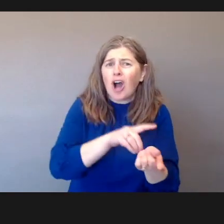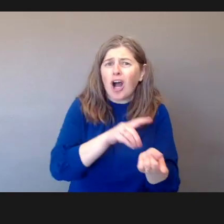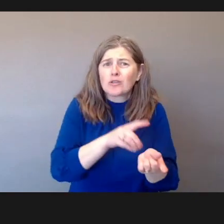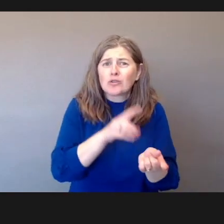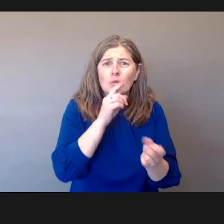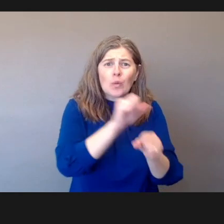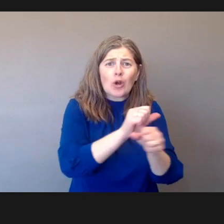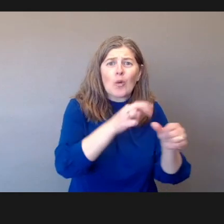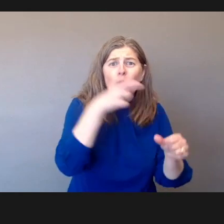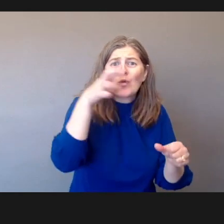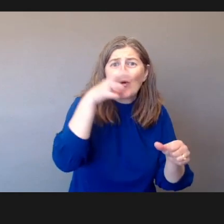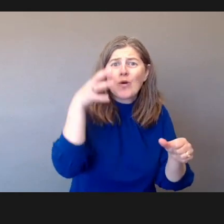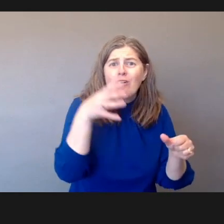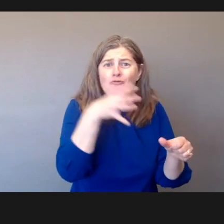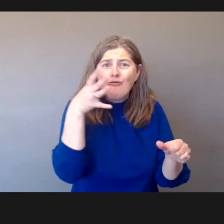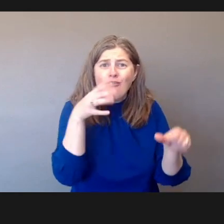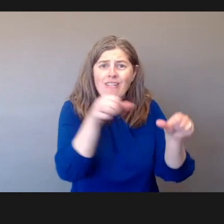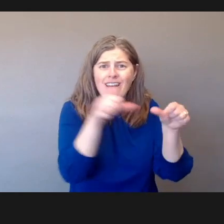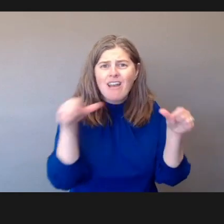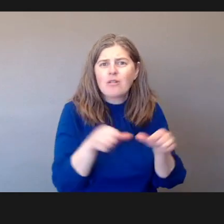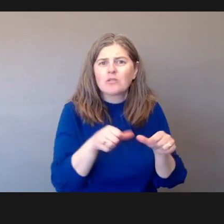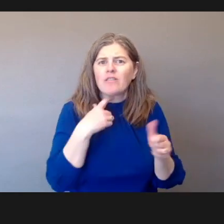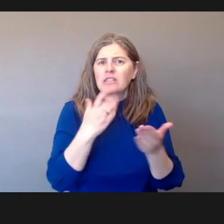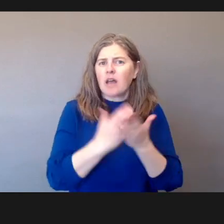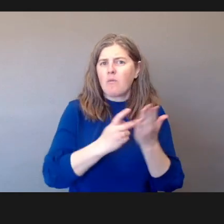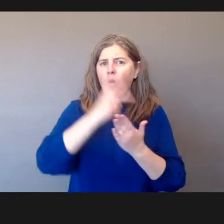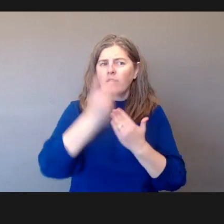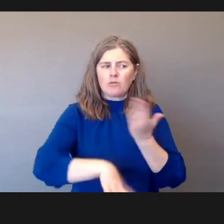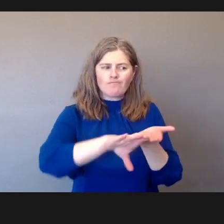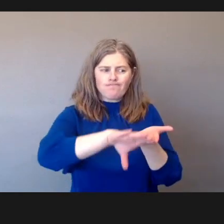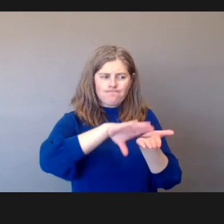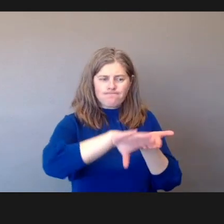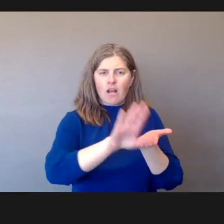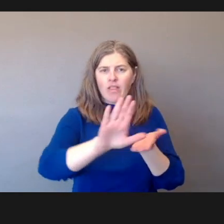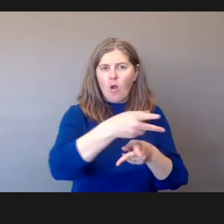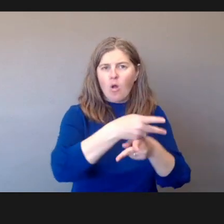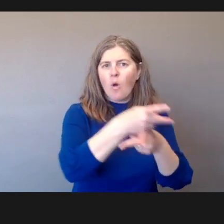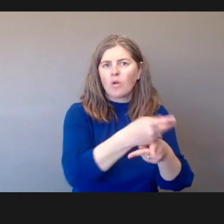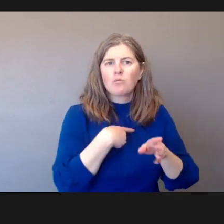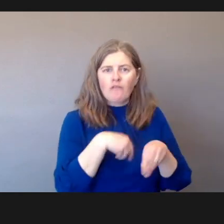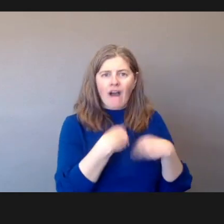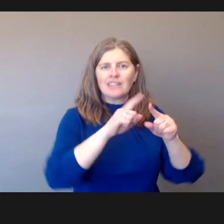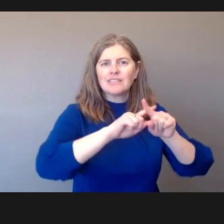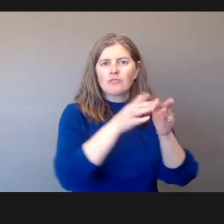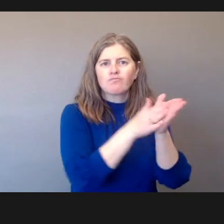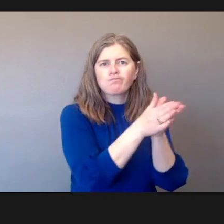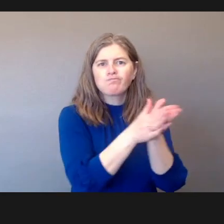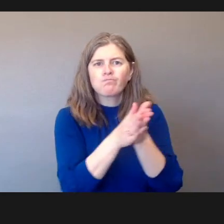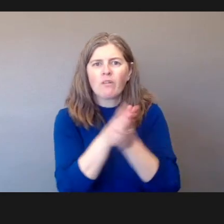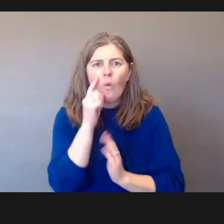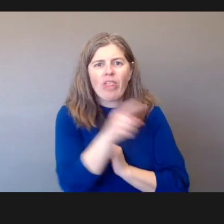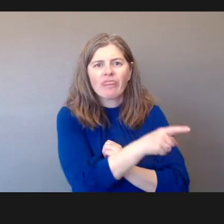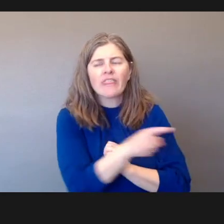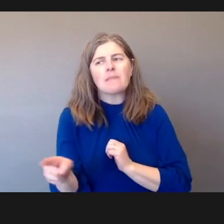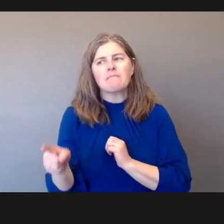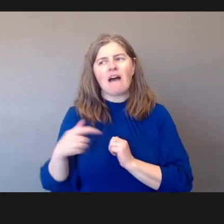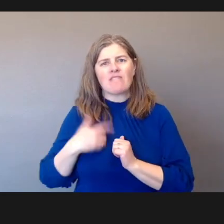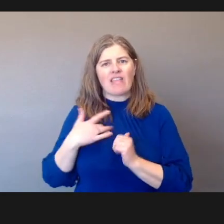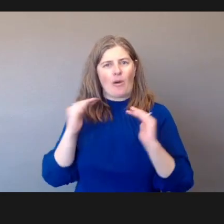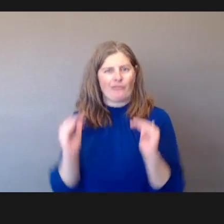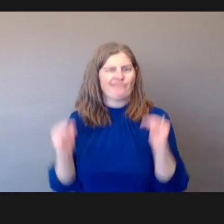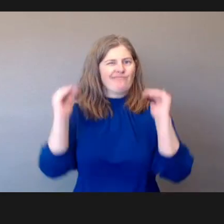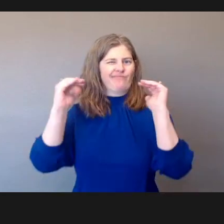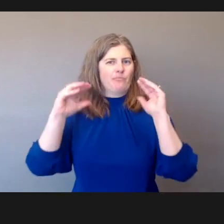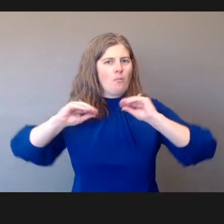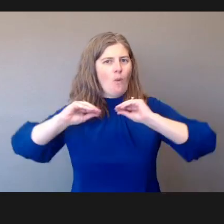programs that forgive some of their medical loans and, provide incentives. And so I think we're going to need to